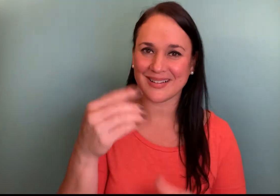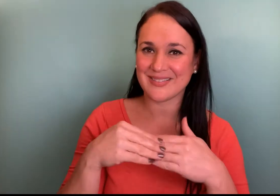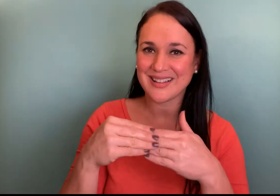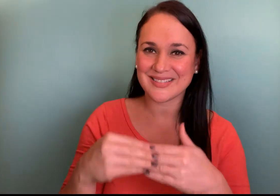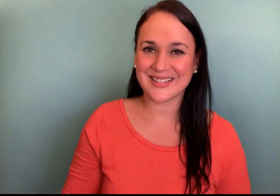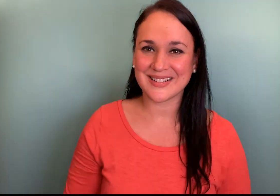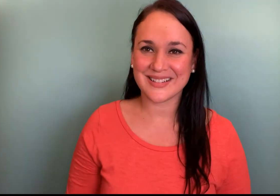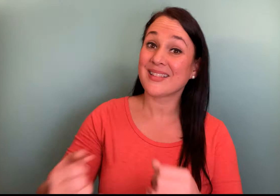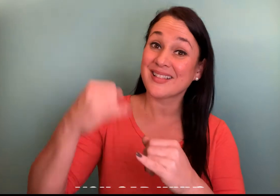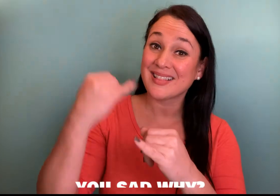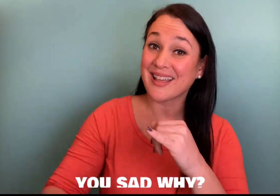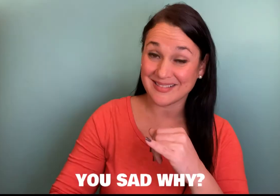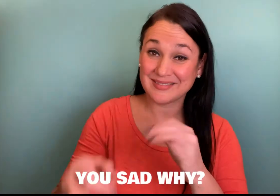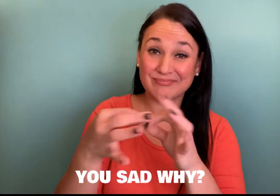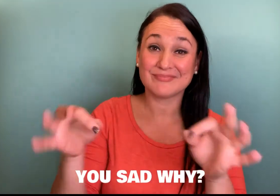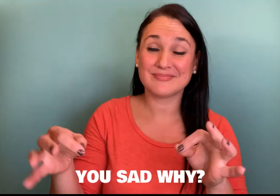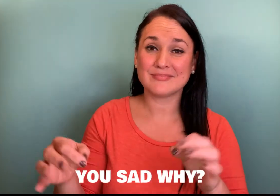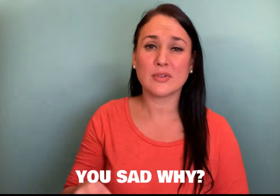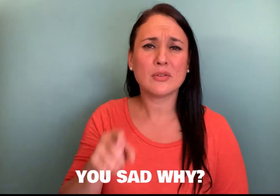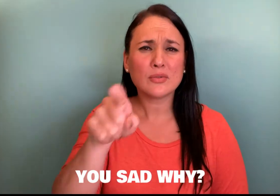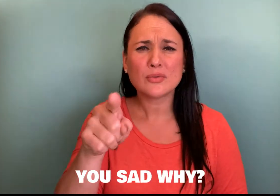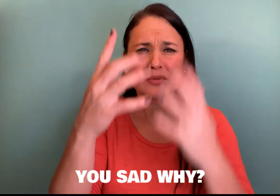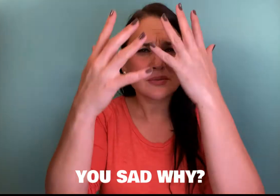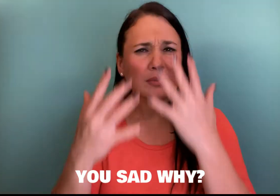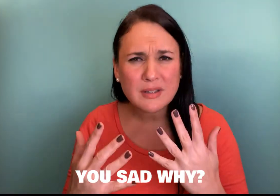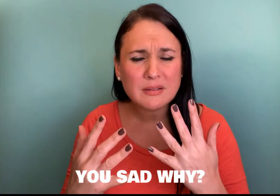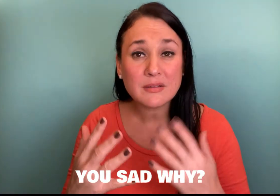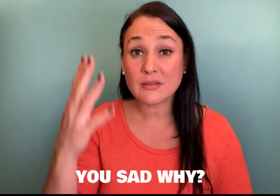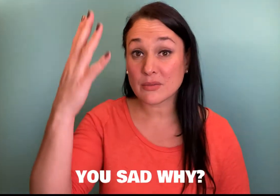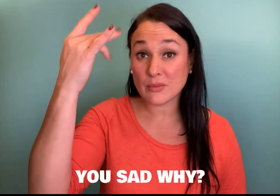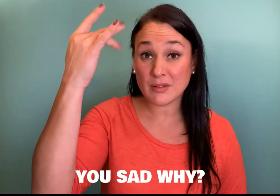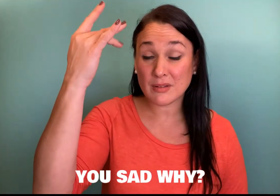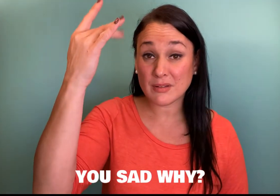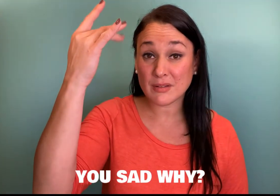it's a little flexible. And the last sentence, you sad, why?